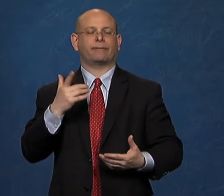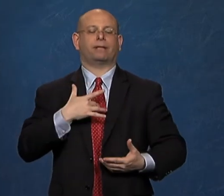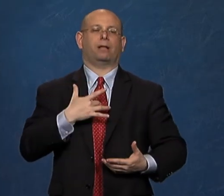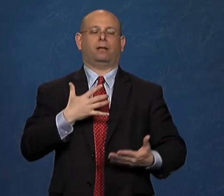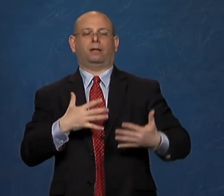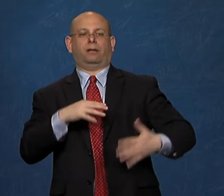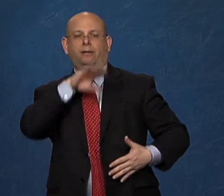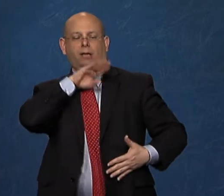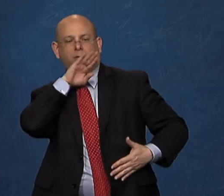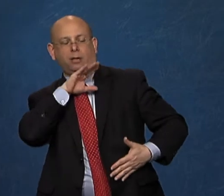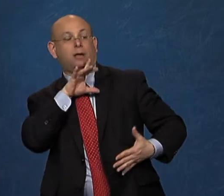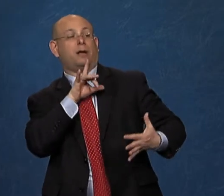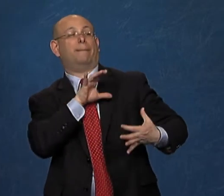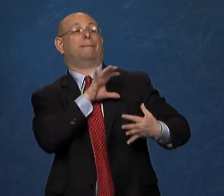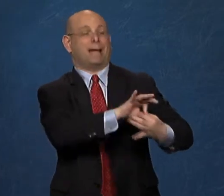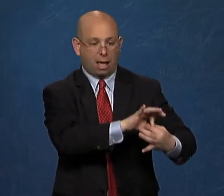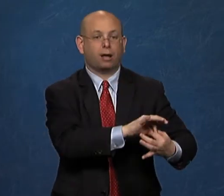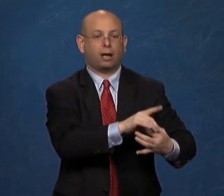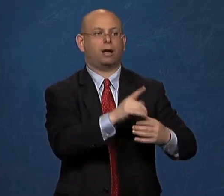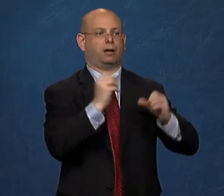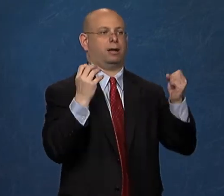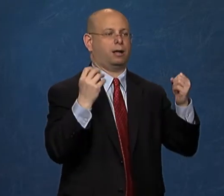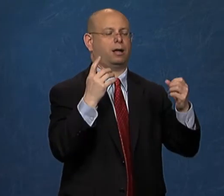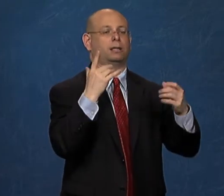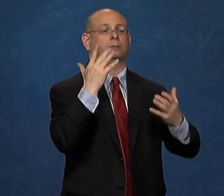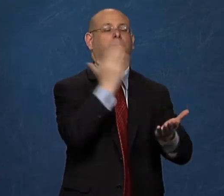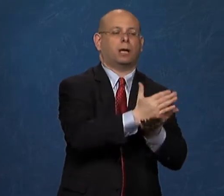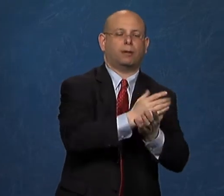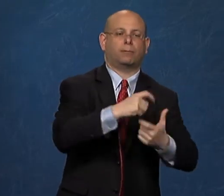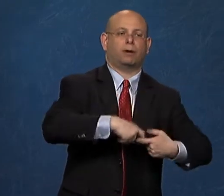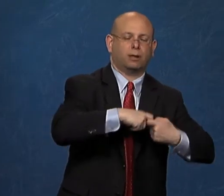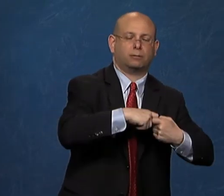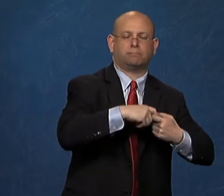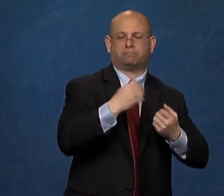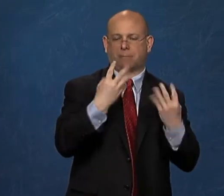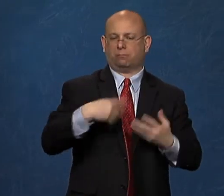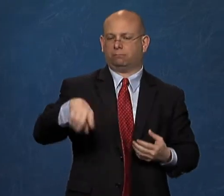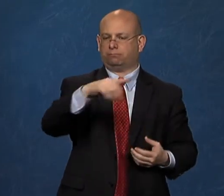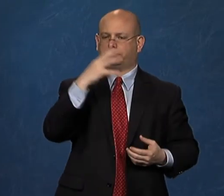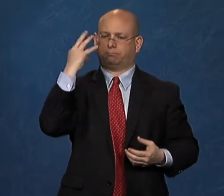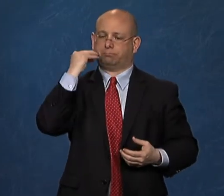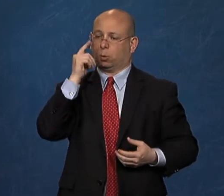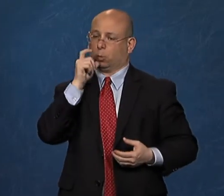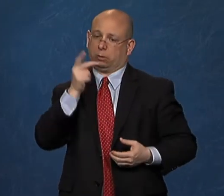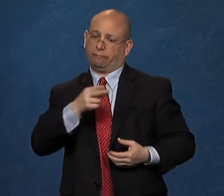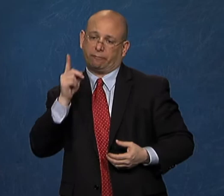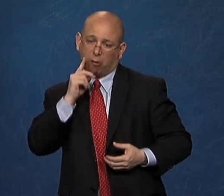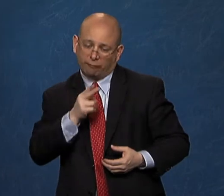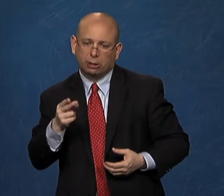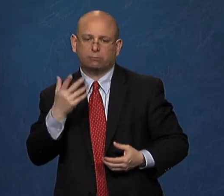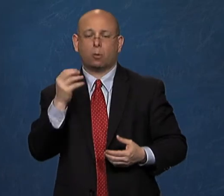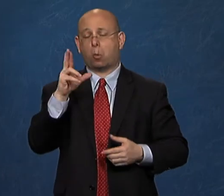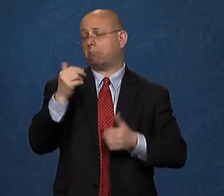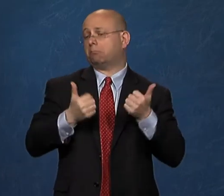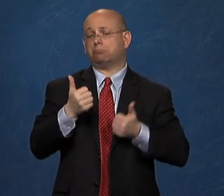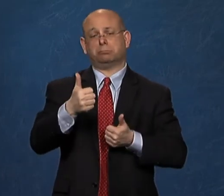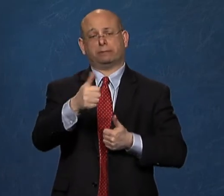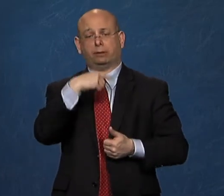that it's available for the VRI. There are issues with technology. Sometimes the technology, for whatever reason, disconnects or it doesn't work or has